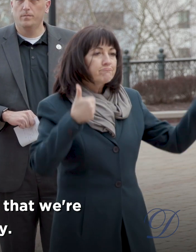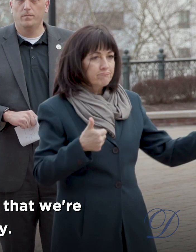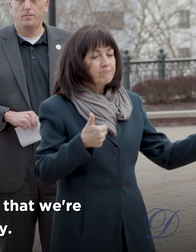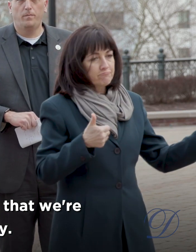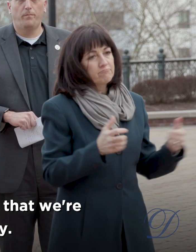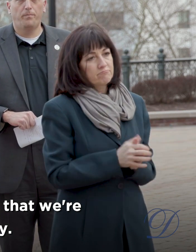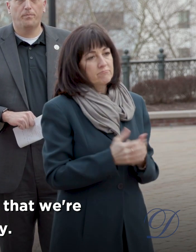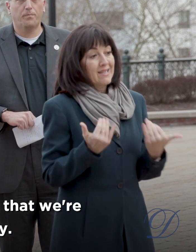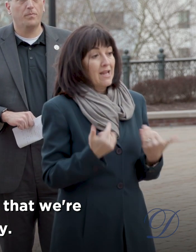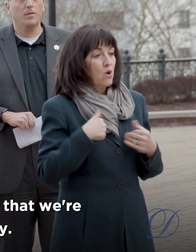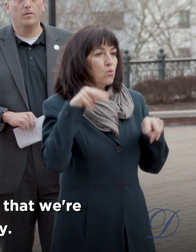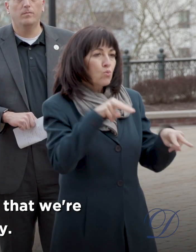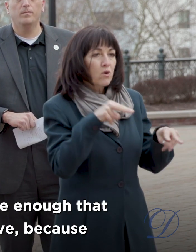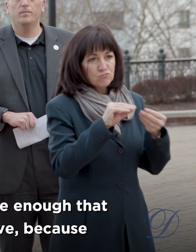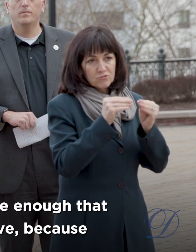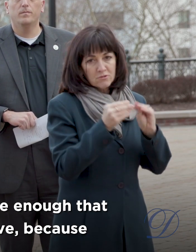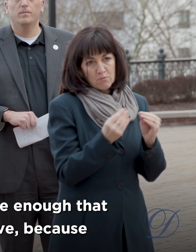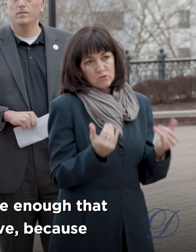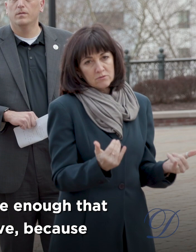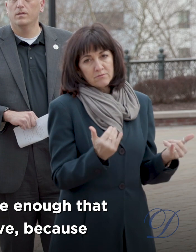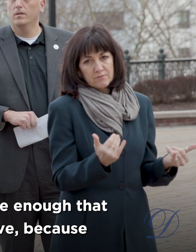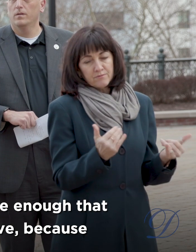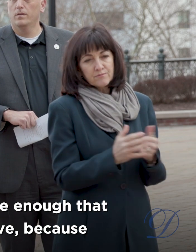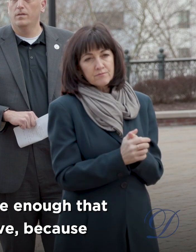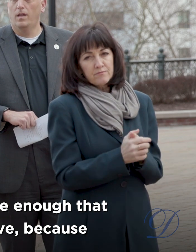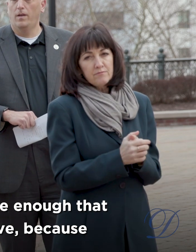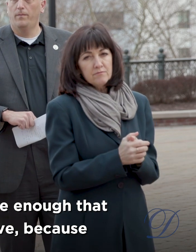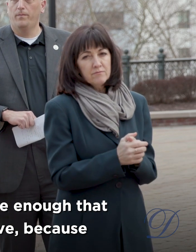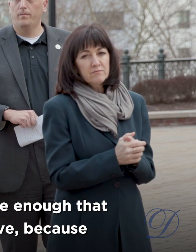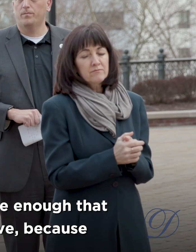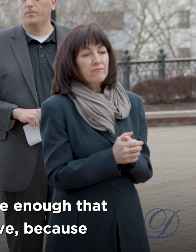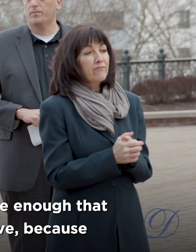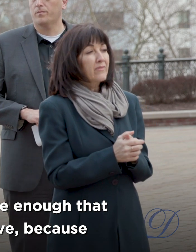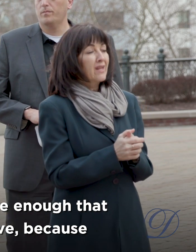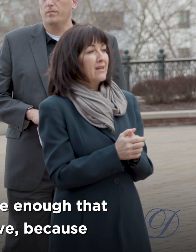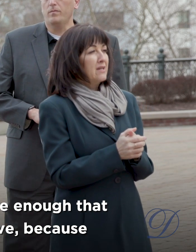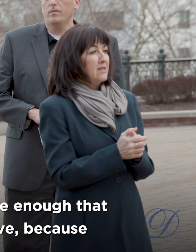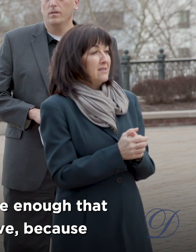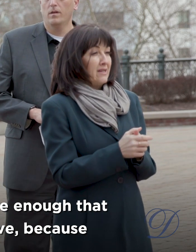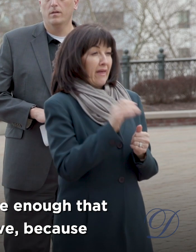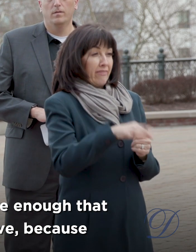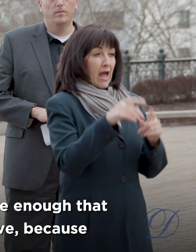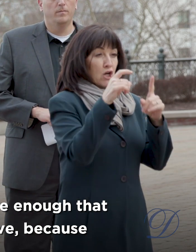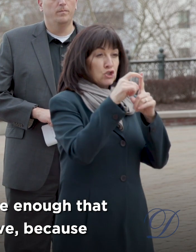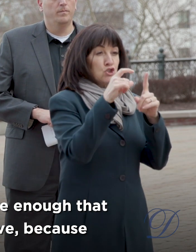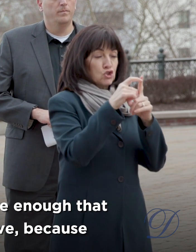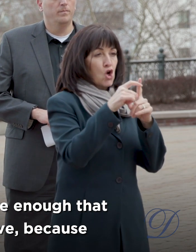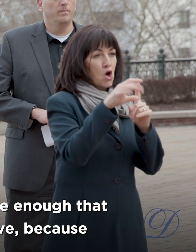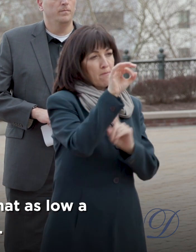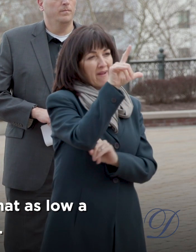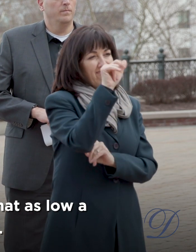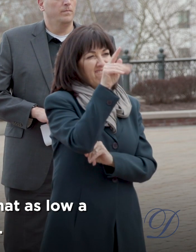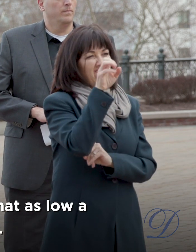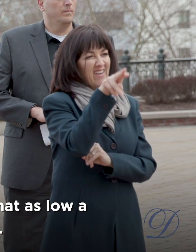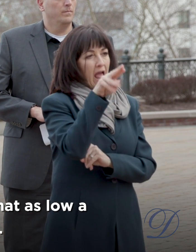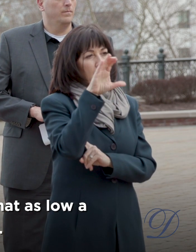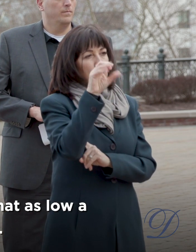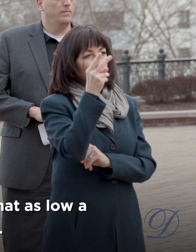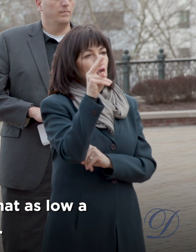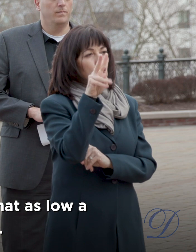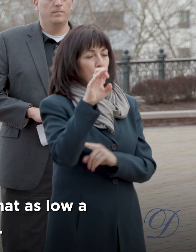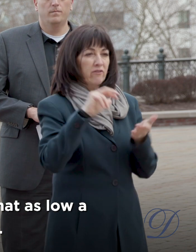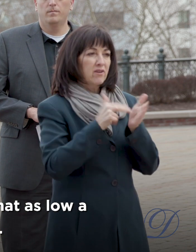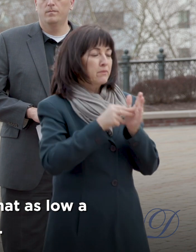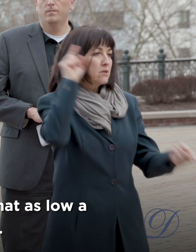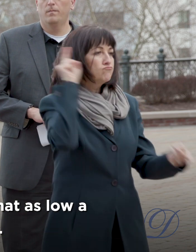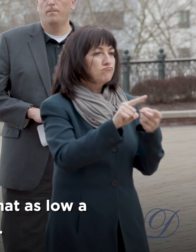closely. And so I don't think we can emphasize enough that term of flattening the curve, because you want to try